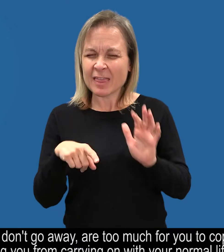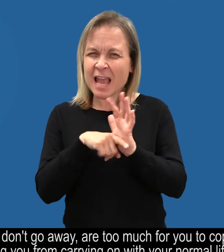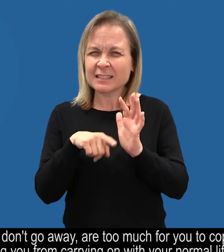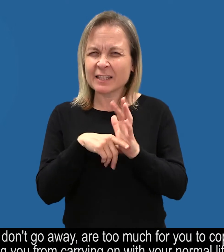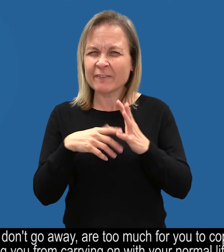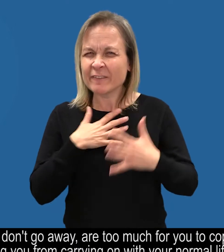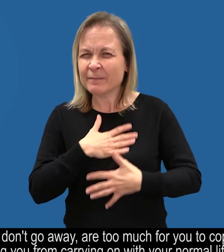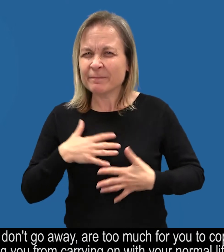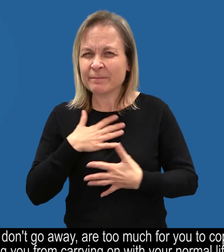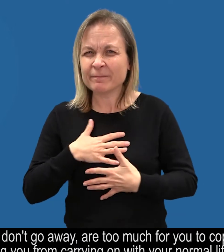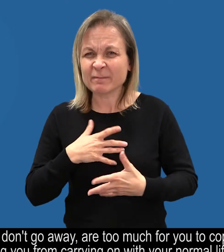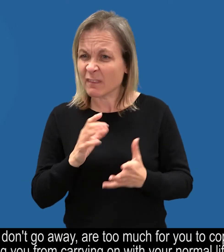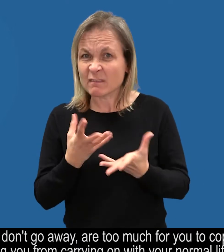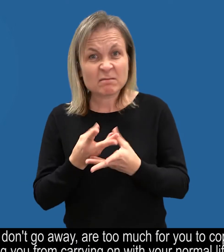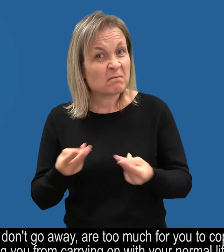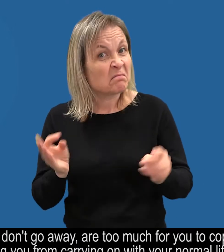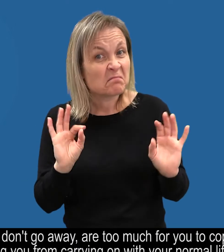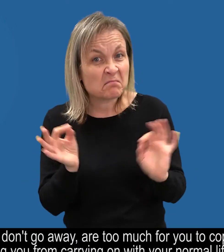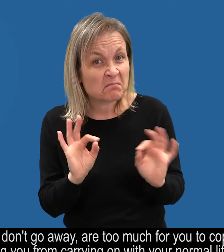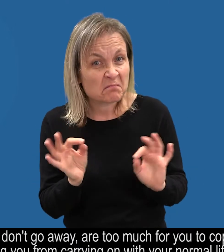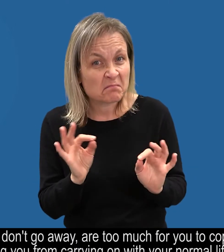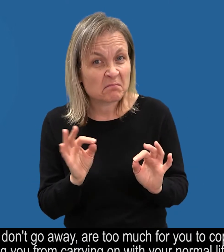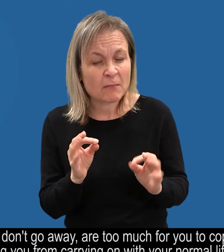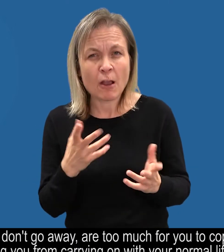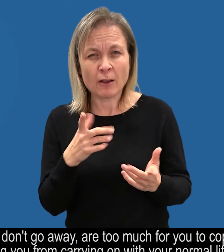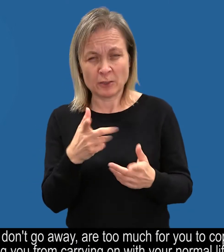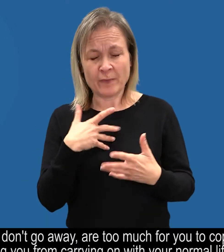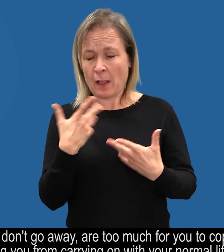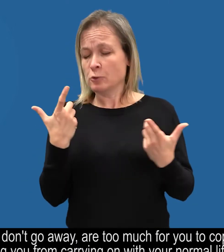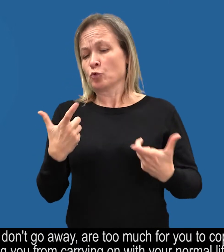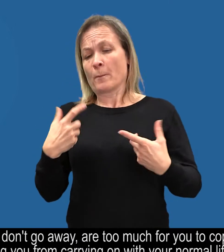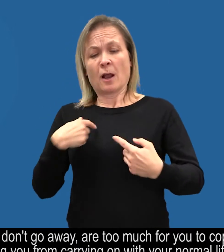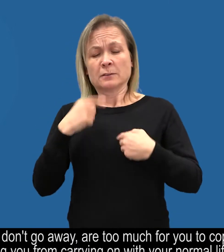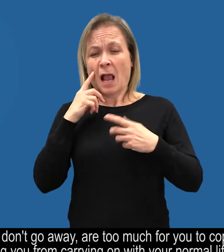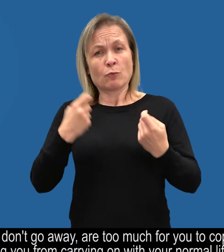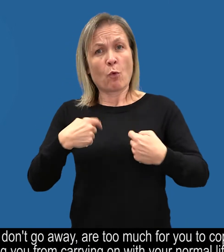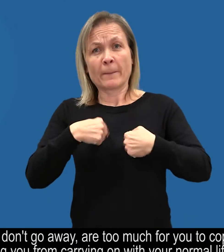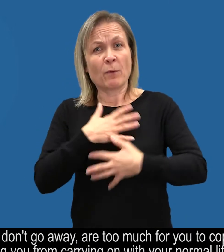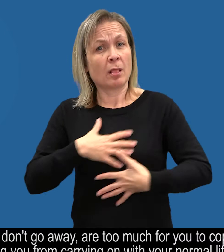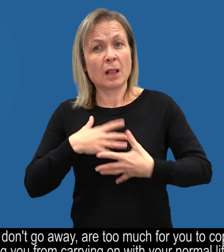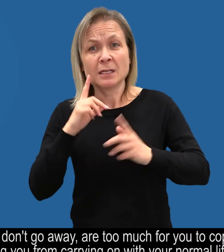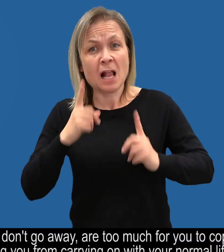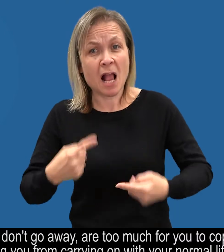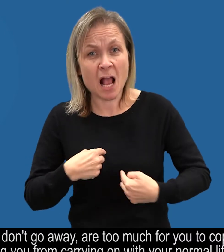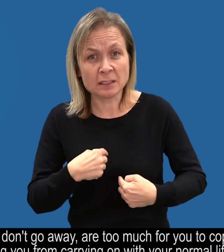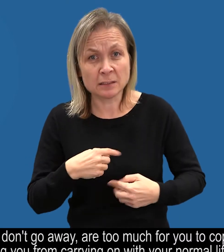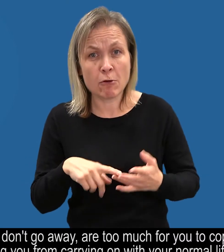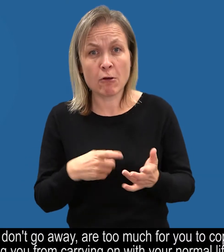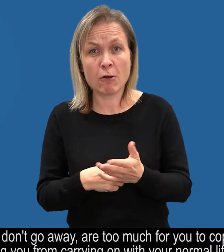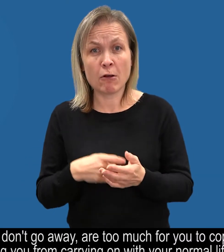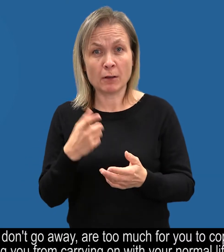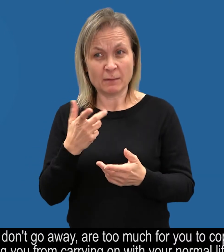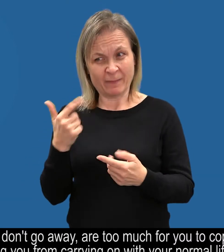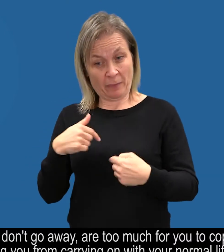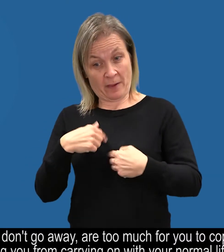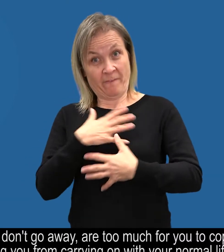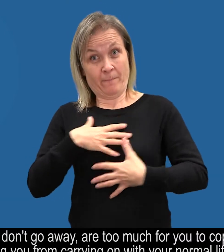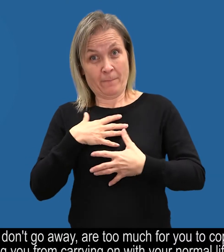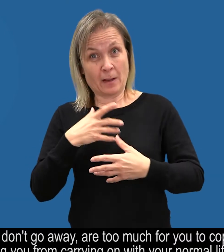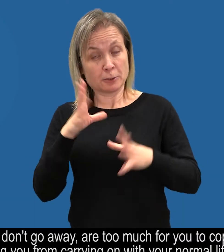If negative feelings don't go away, are too much for you to cope with, or are stopping you from carrying on with your